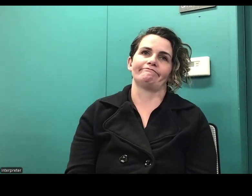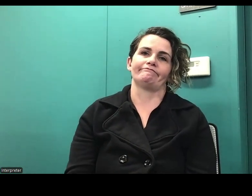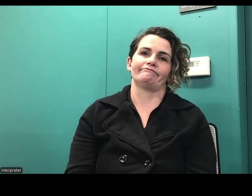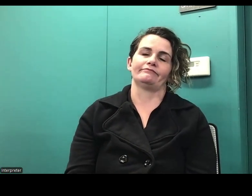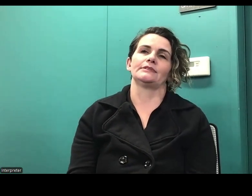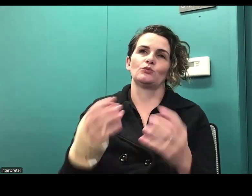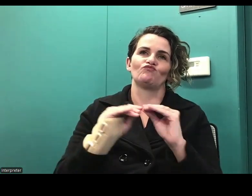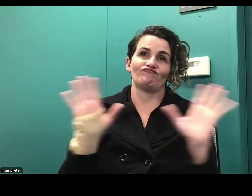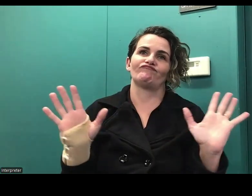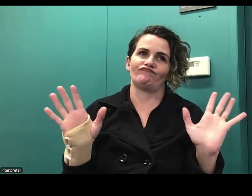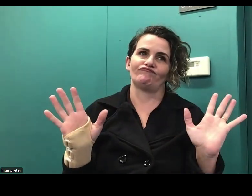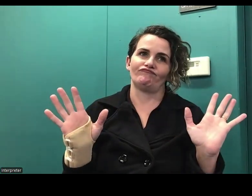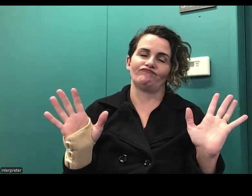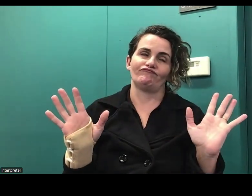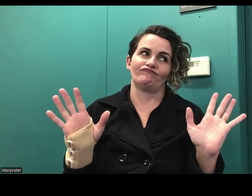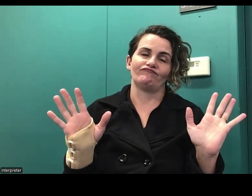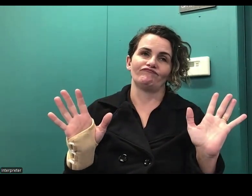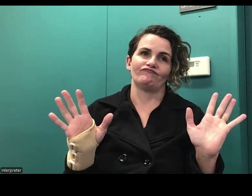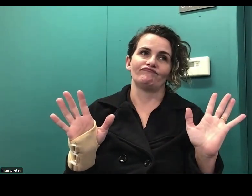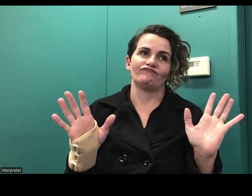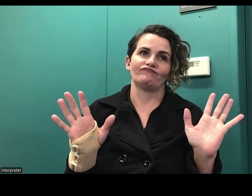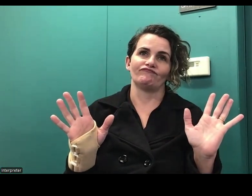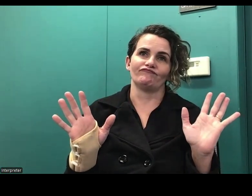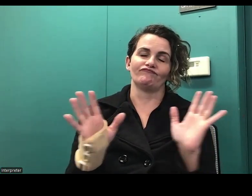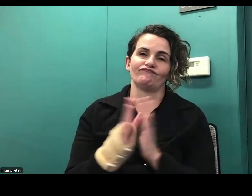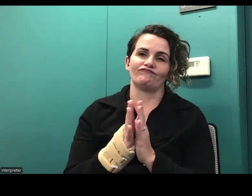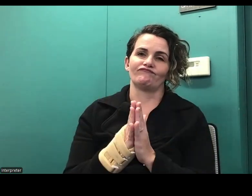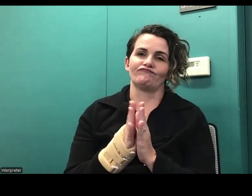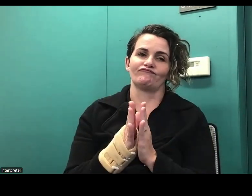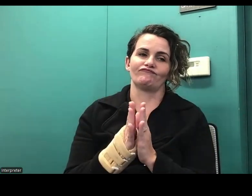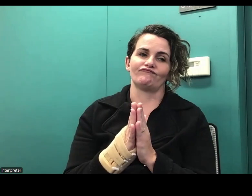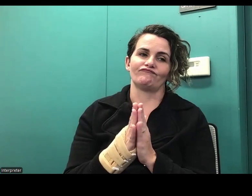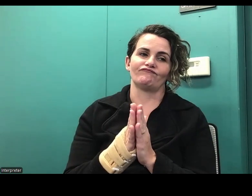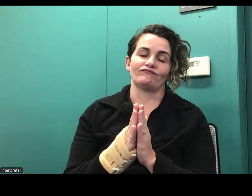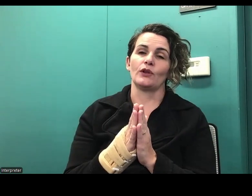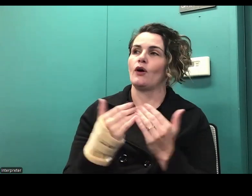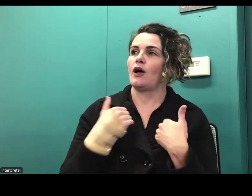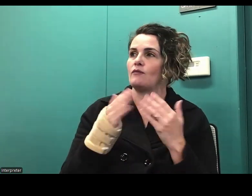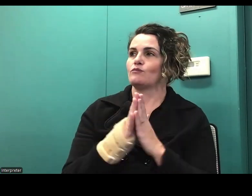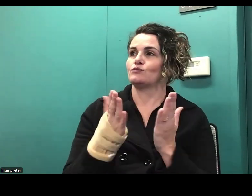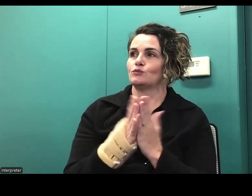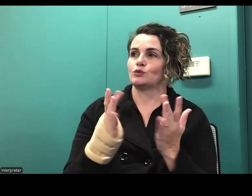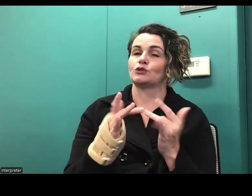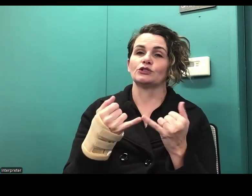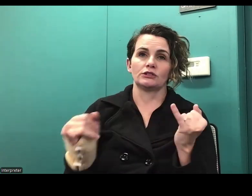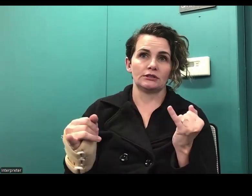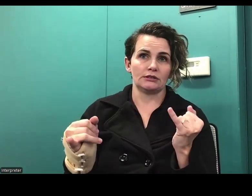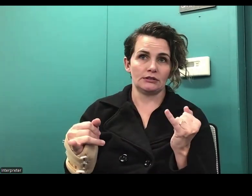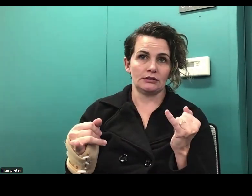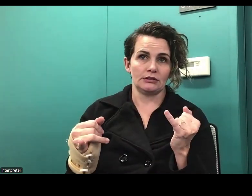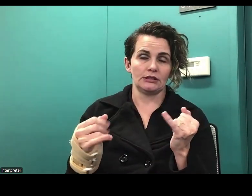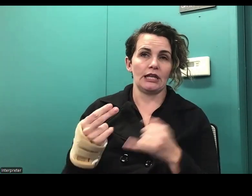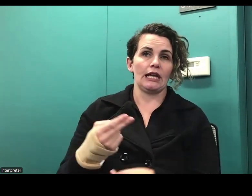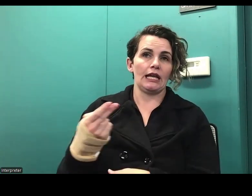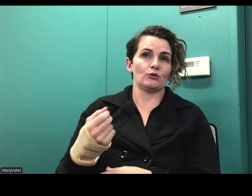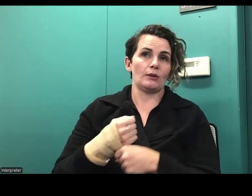okay, just want to clear that up. And I've got some books online. If you History